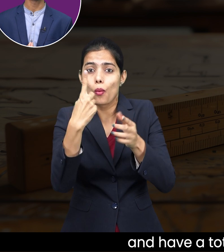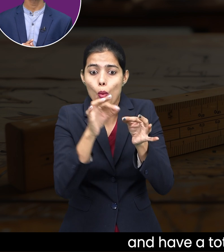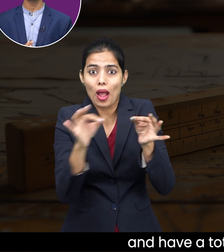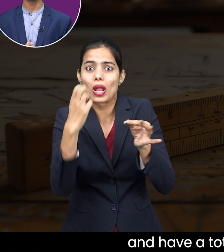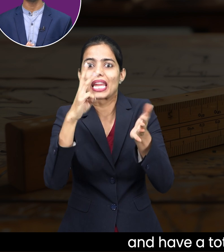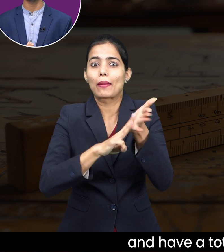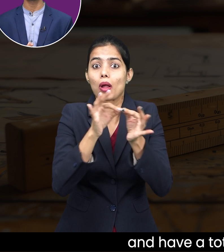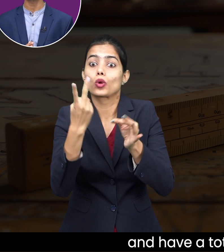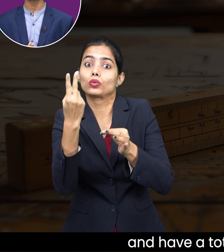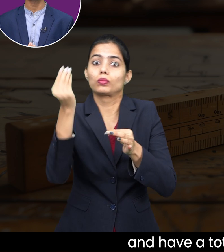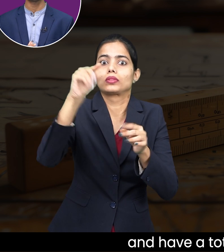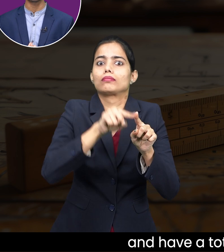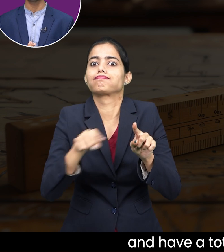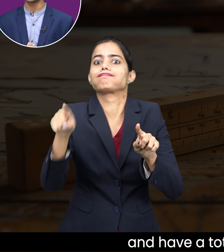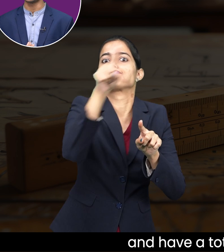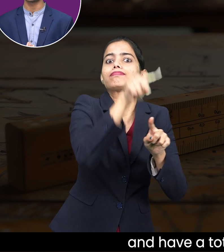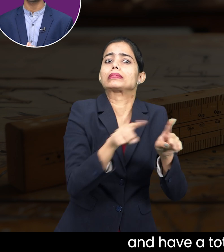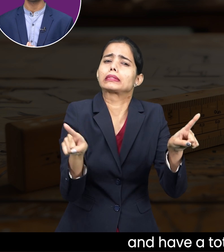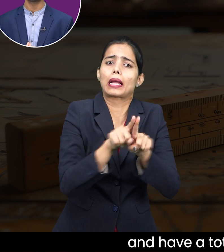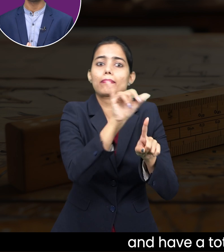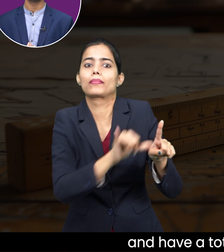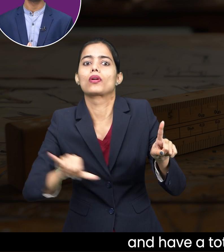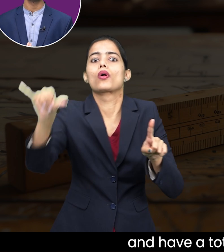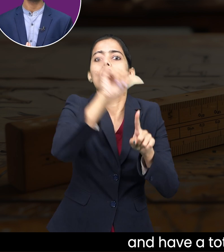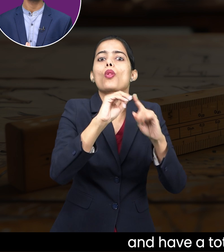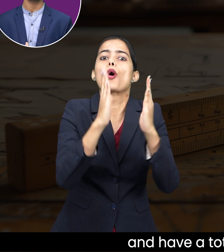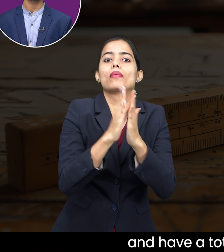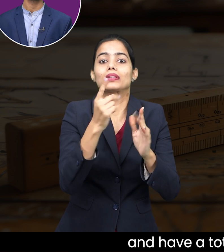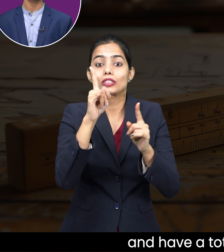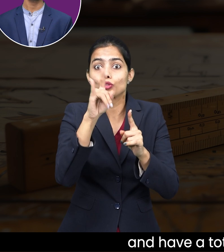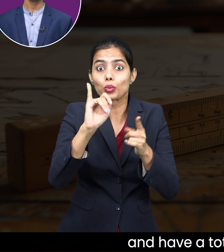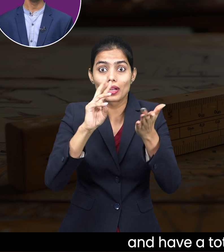and have a total area of 16 centimeter square each.